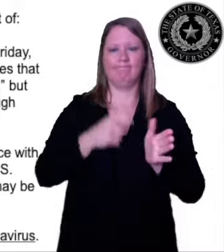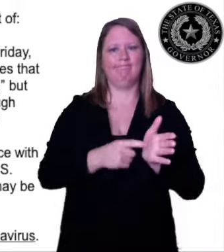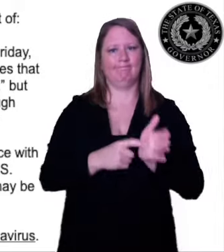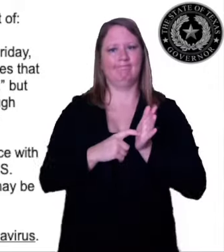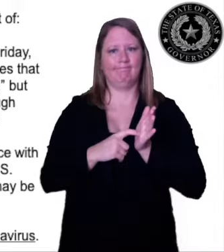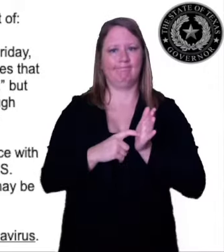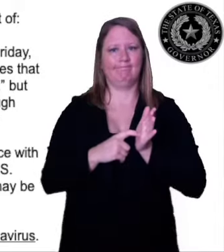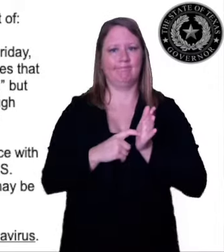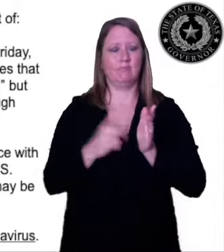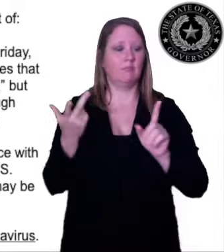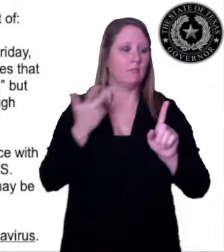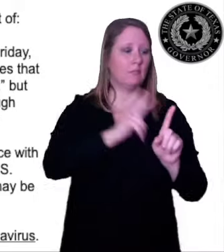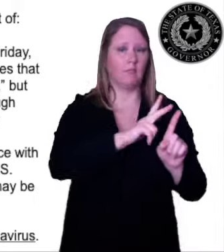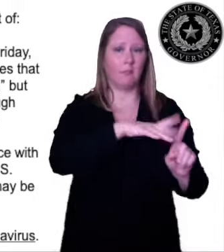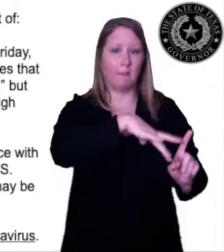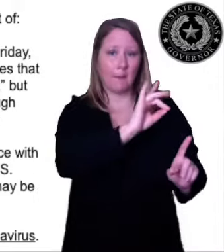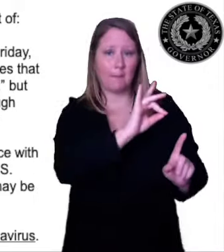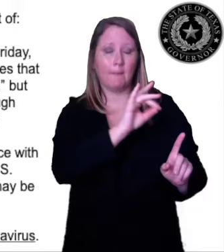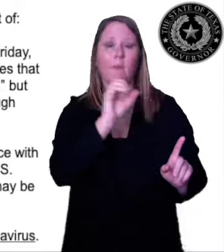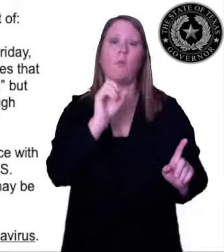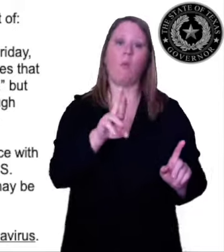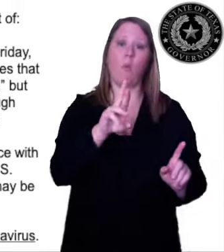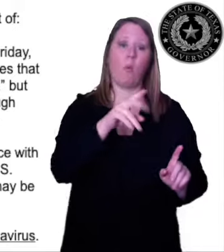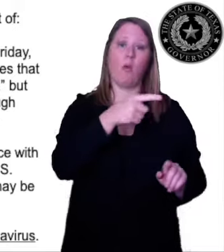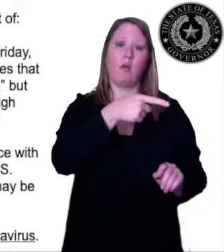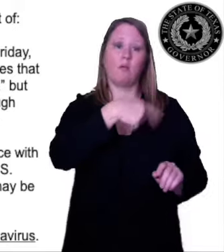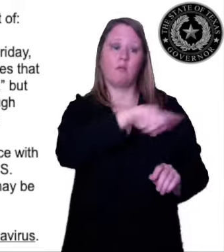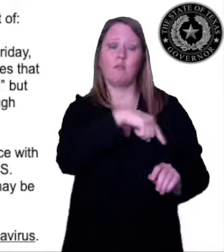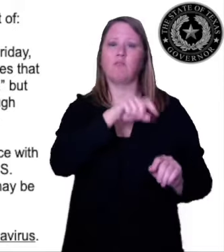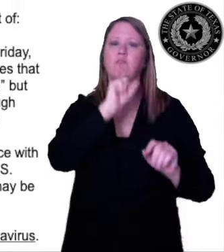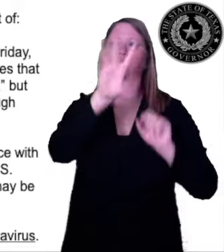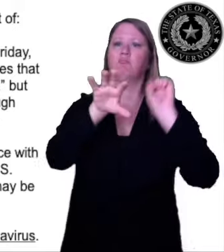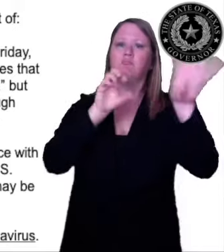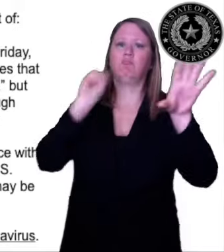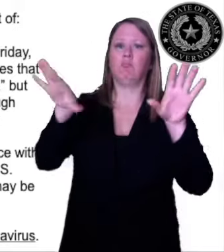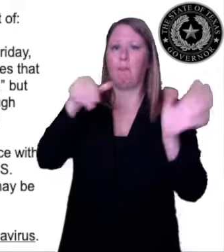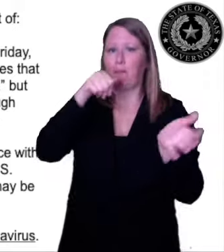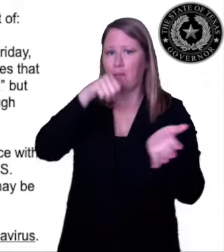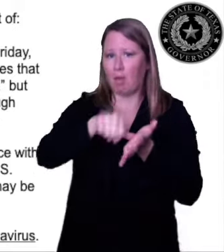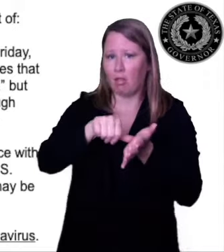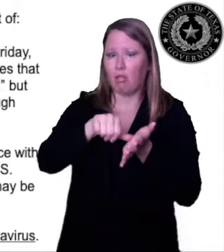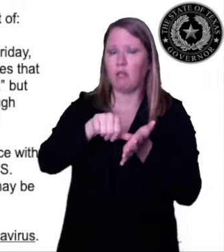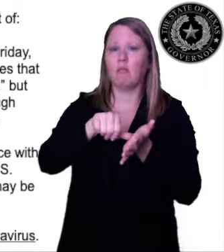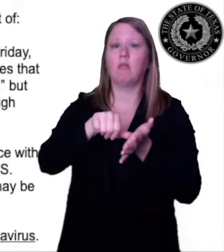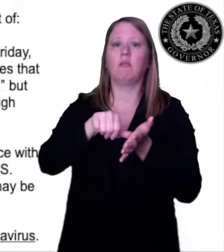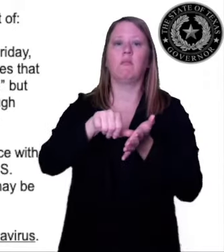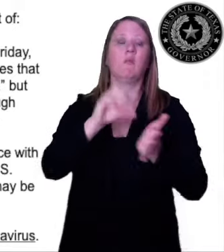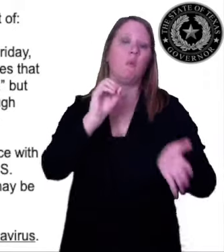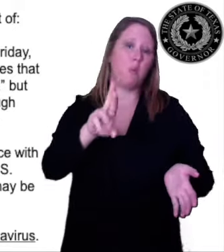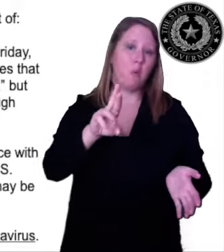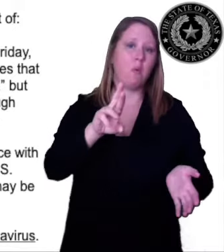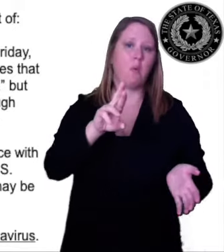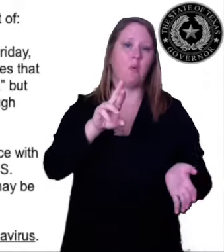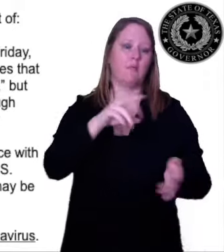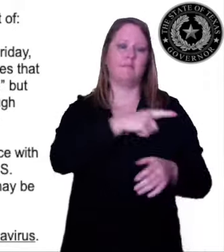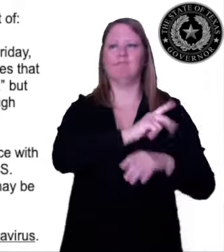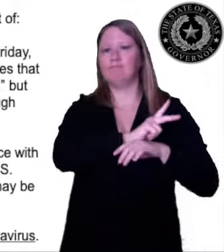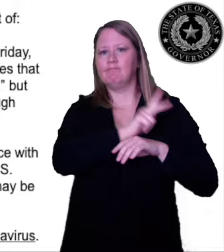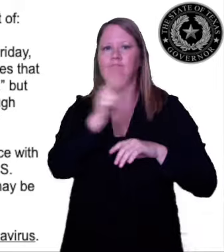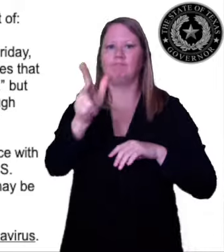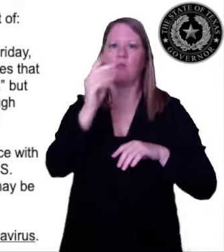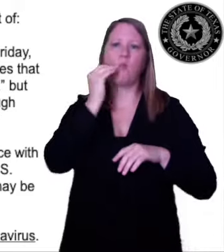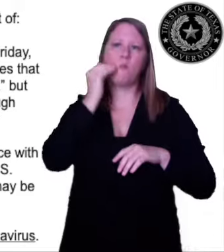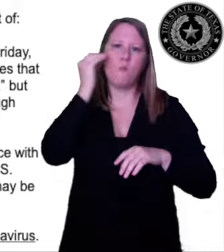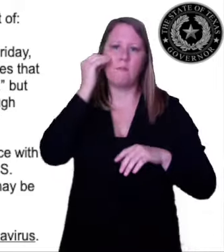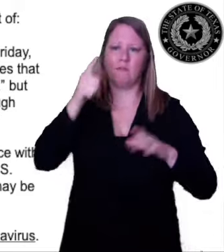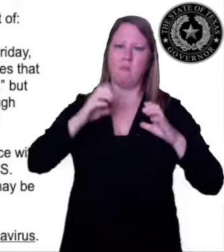to the customer's doorstep in strict compliance with the terms required by DSHS. The DSHS requirements may